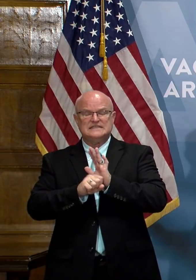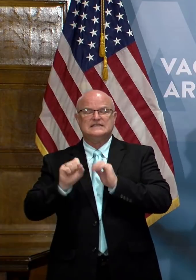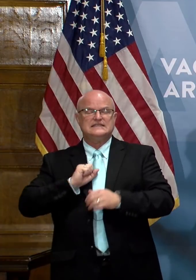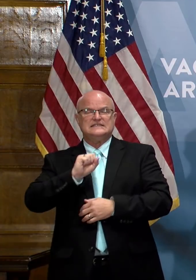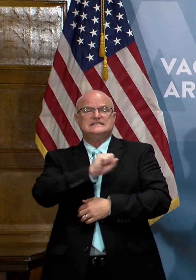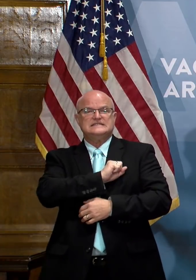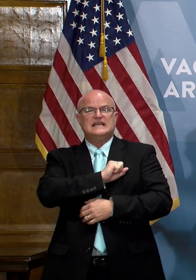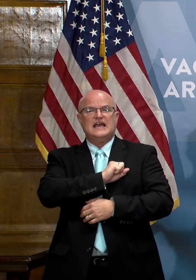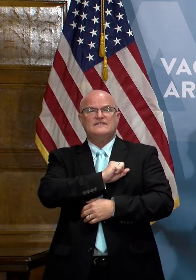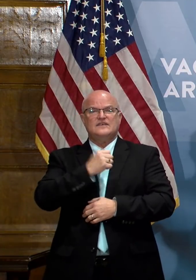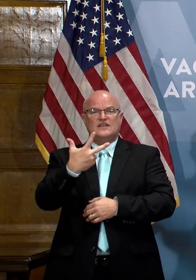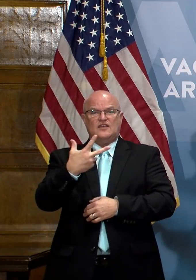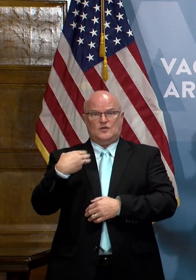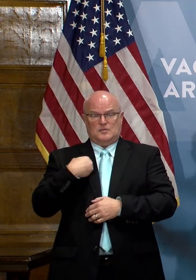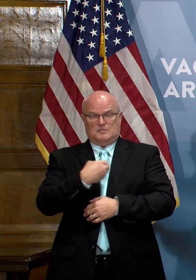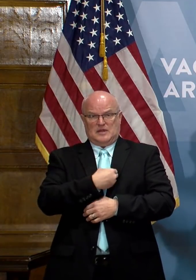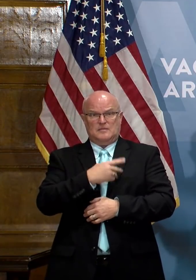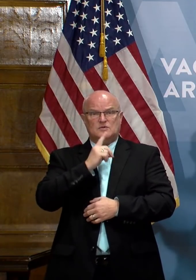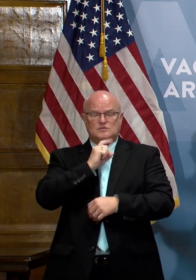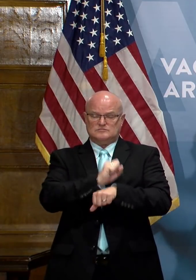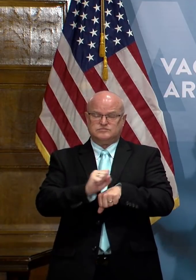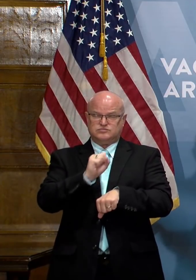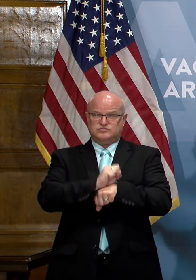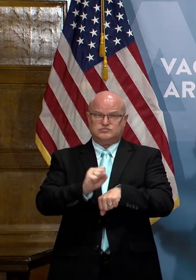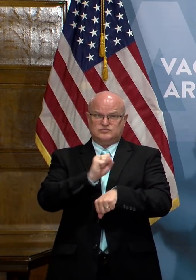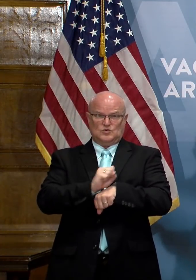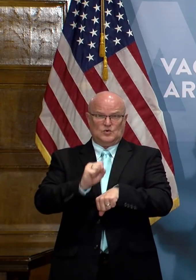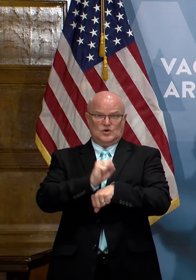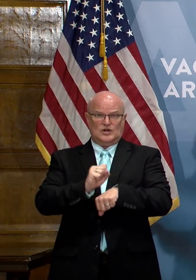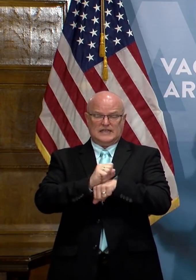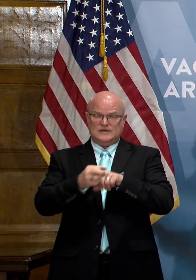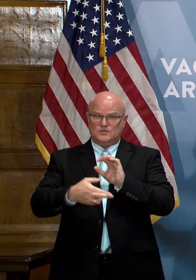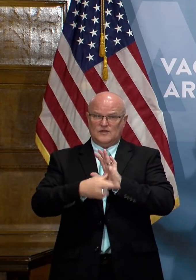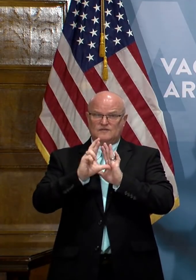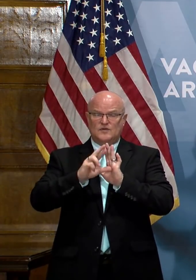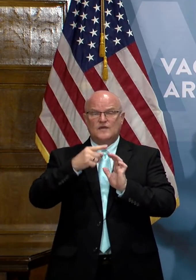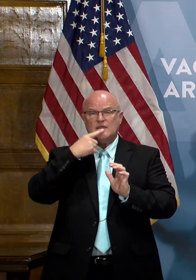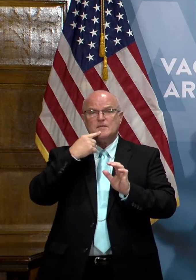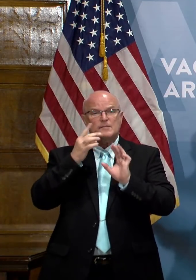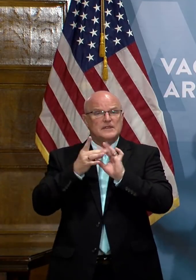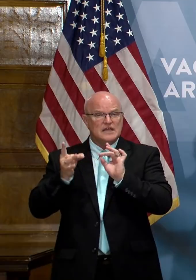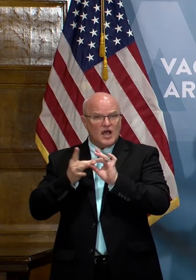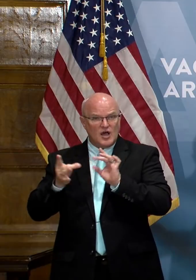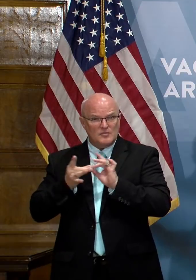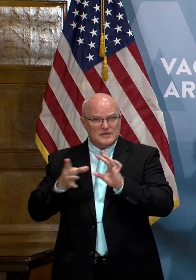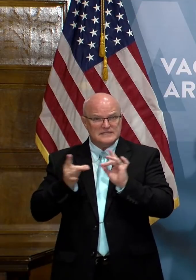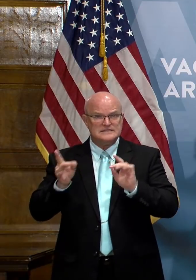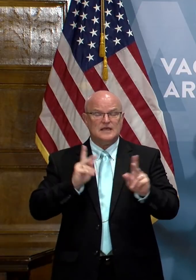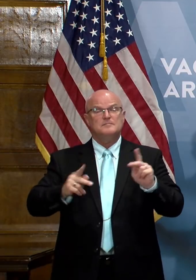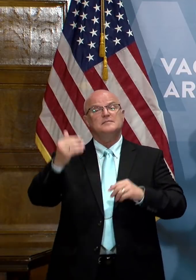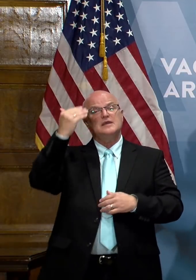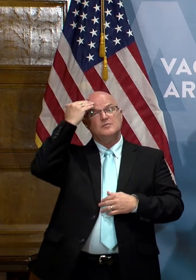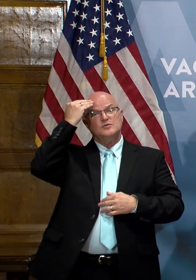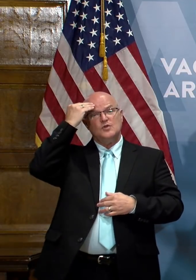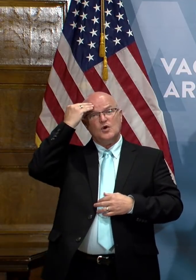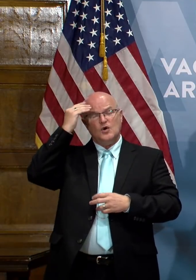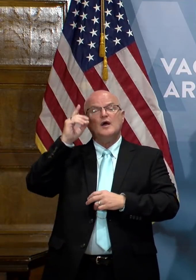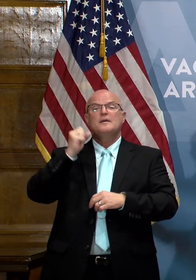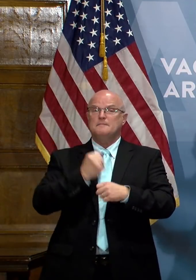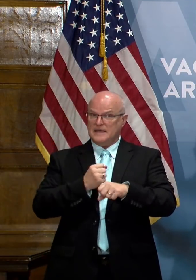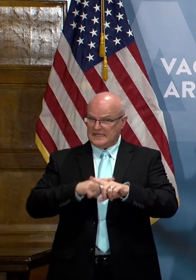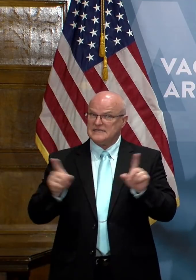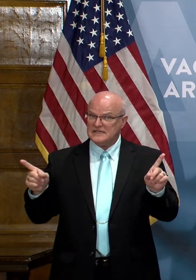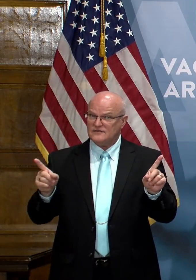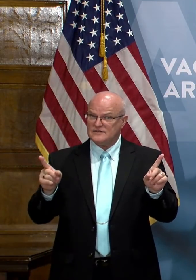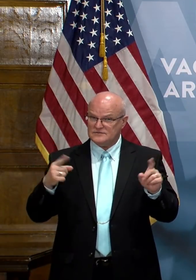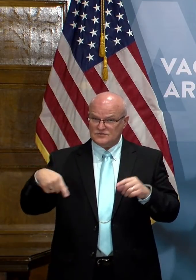of the three members are working very diligently reviewing the public comments, and everyone should know that they do make a